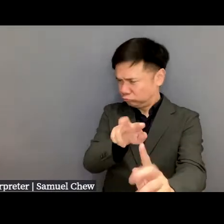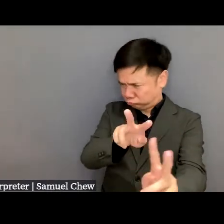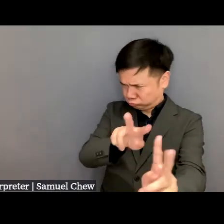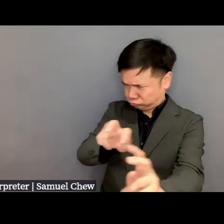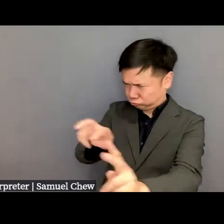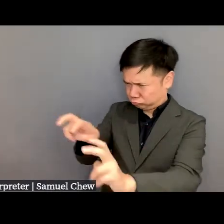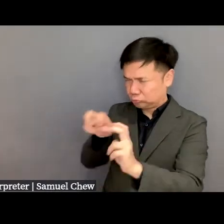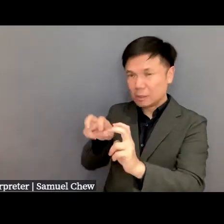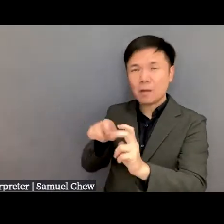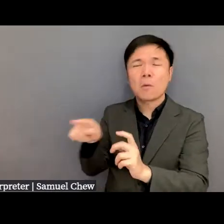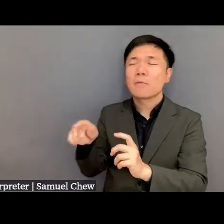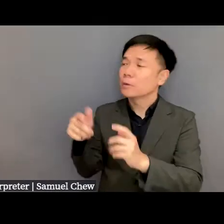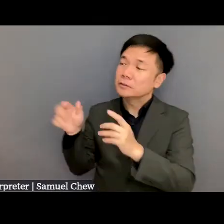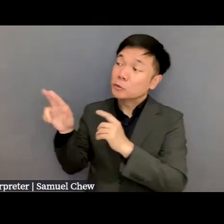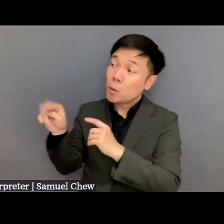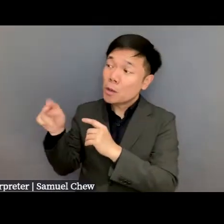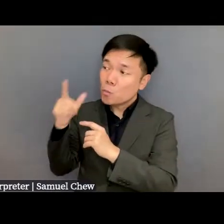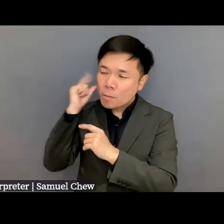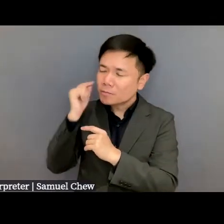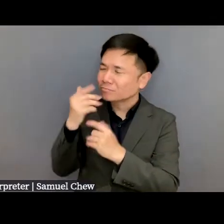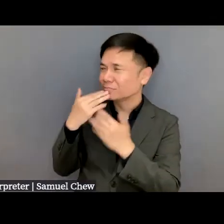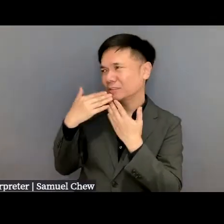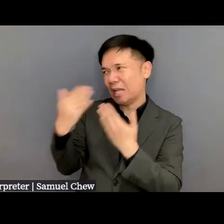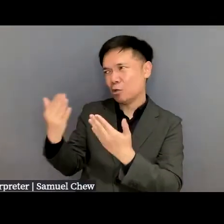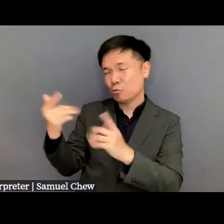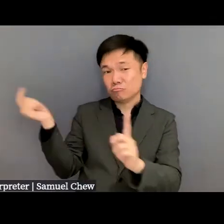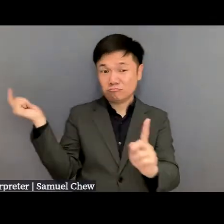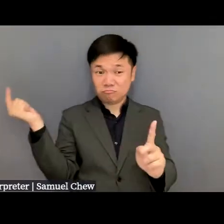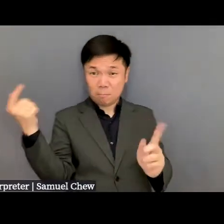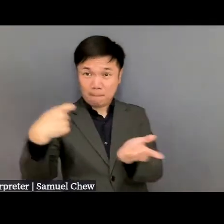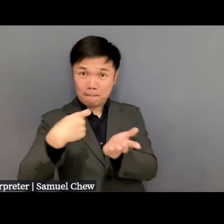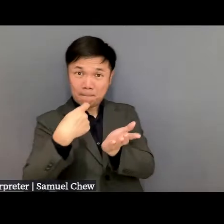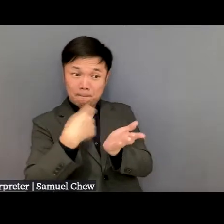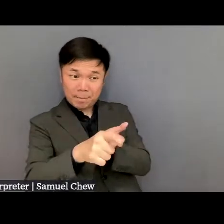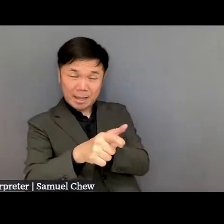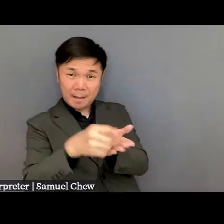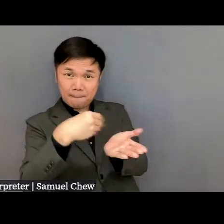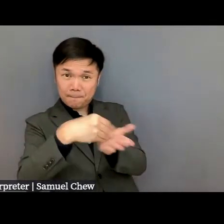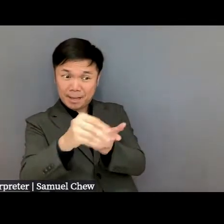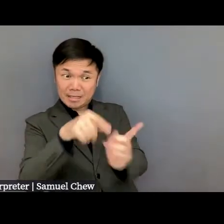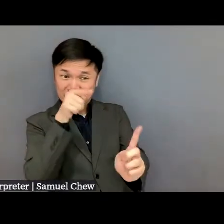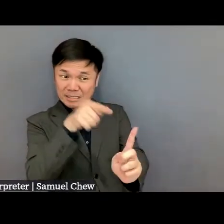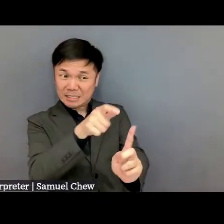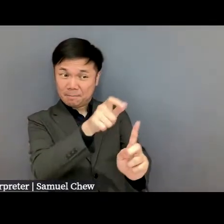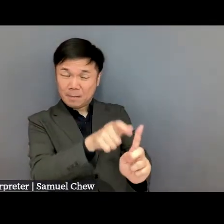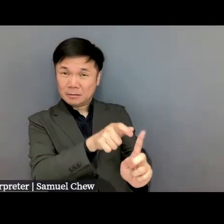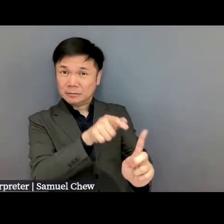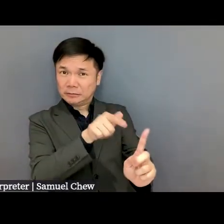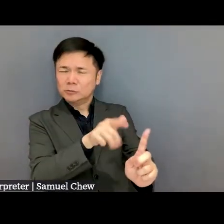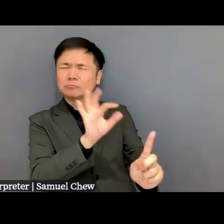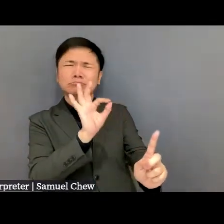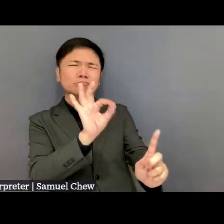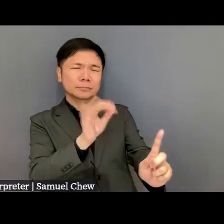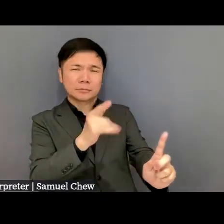a consultant. I think two of my colleagues before this spoke about the fact that